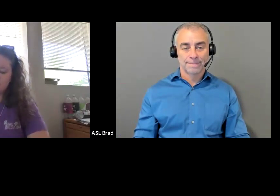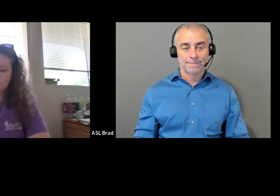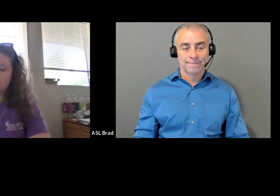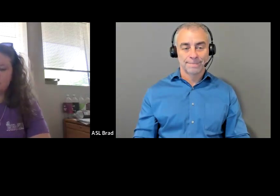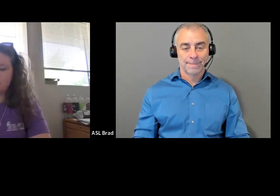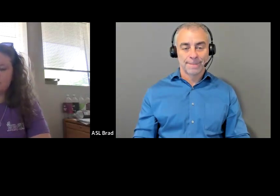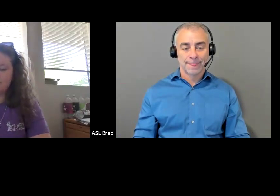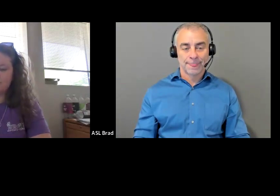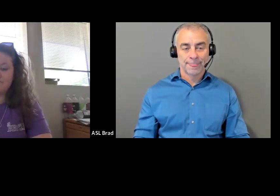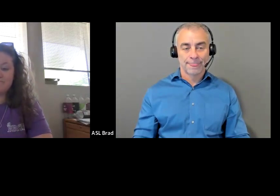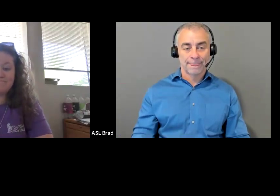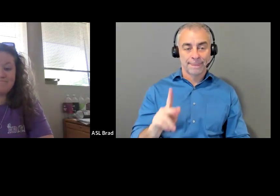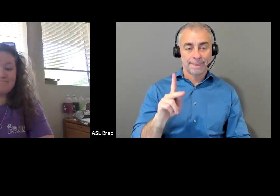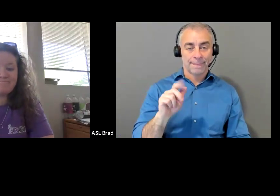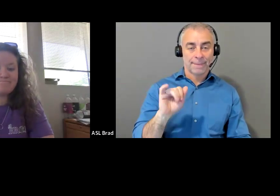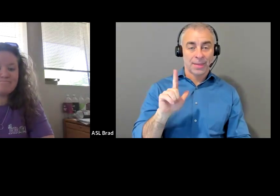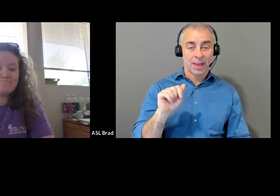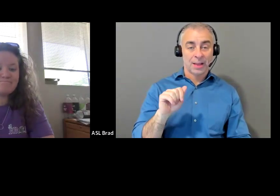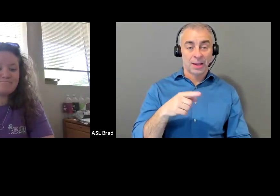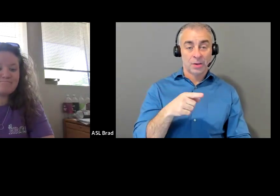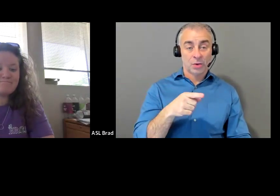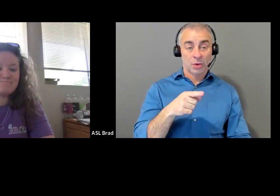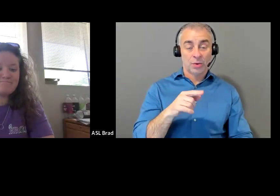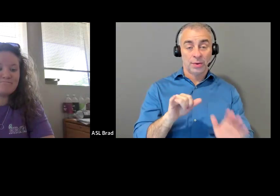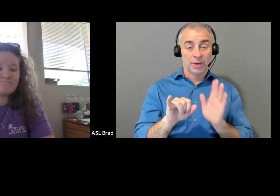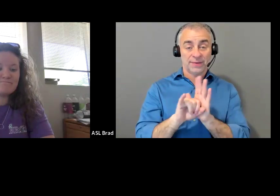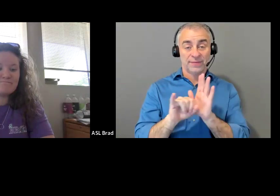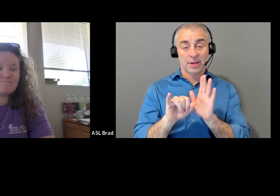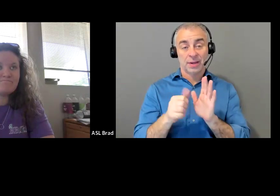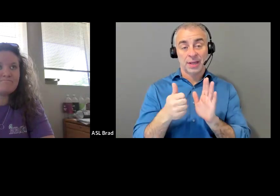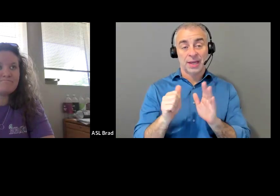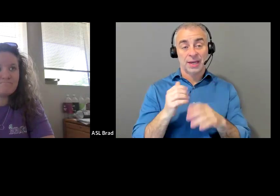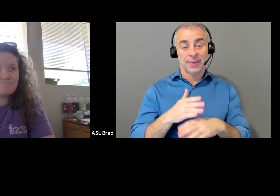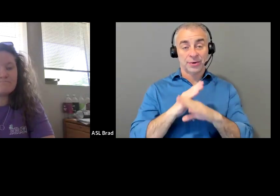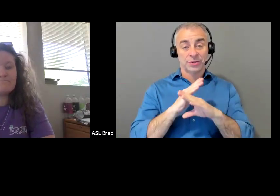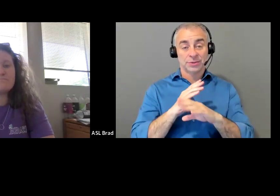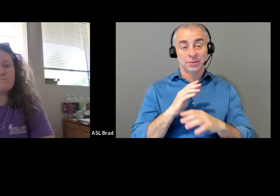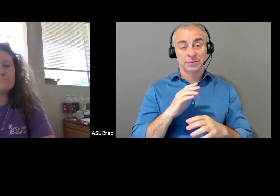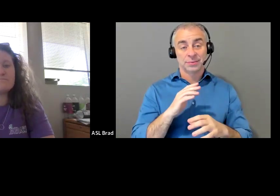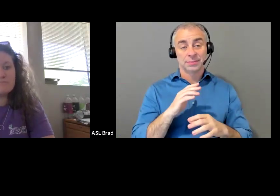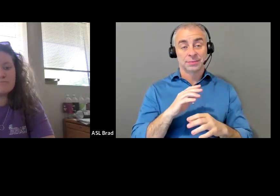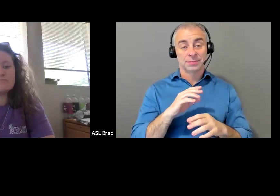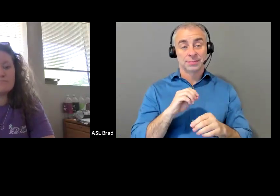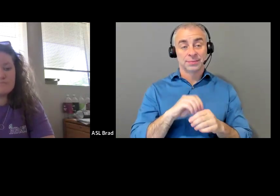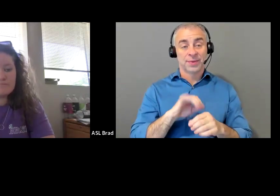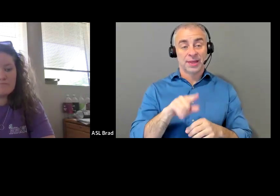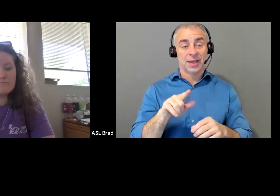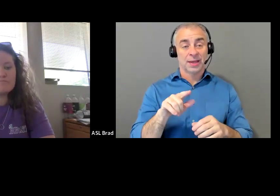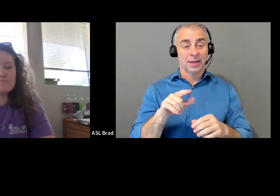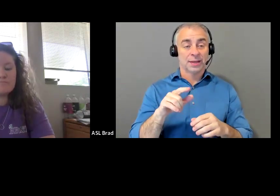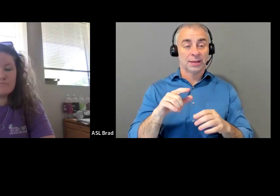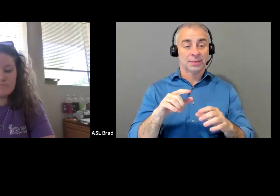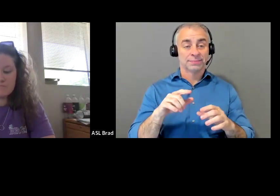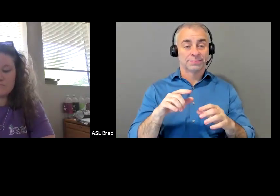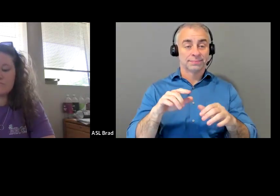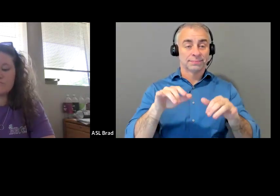Kayla, have you identified any barriers within that construct,